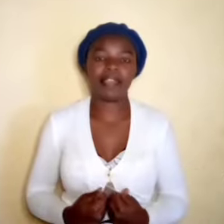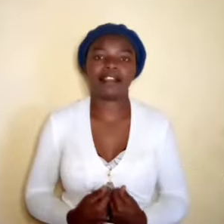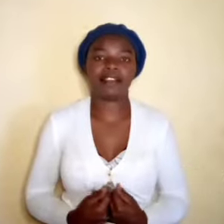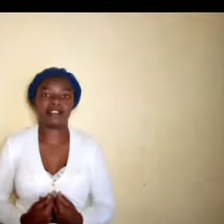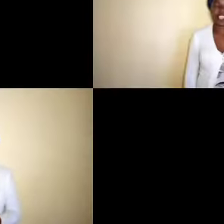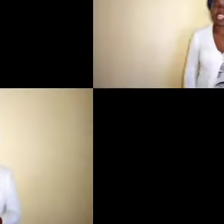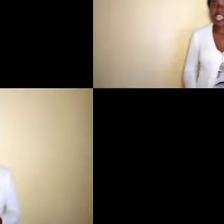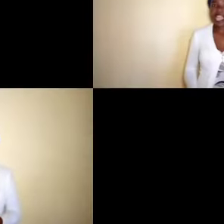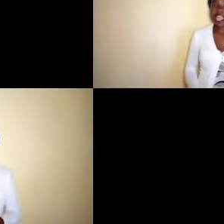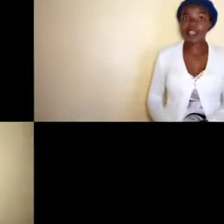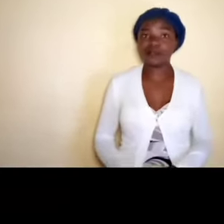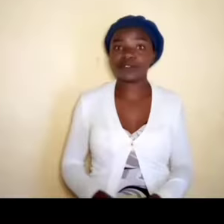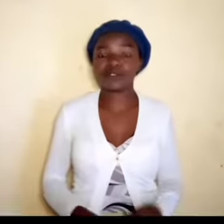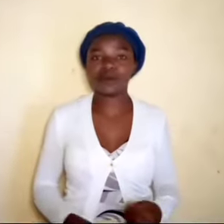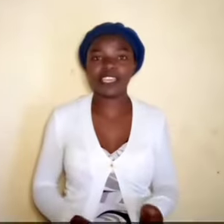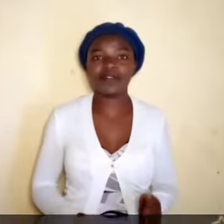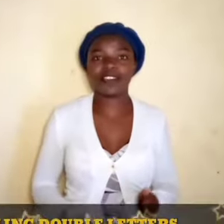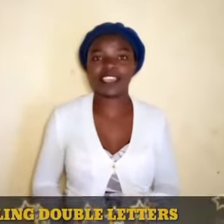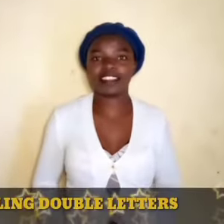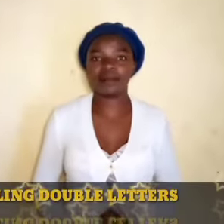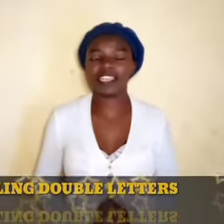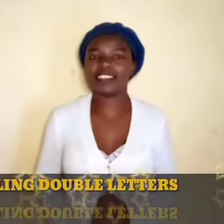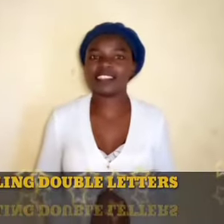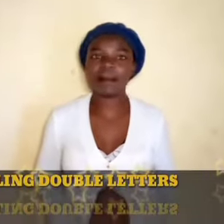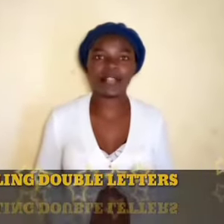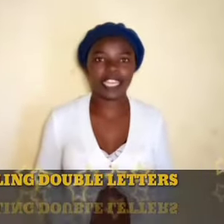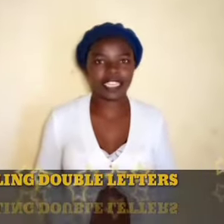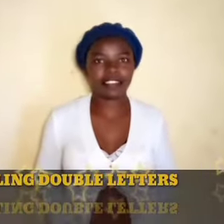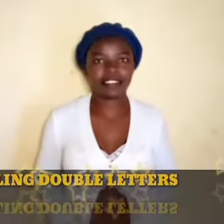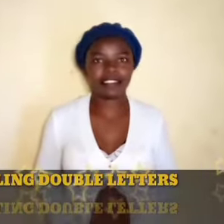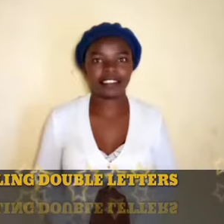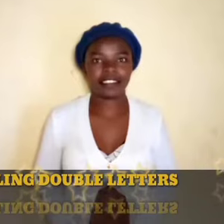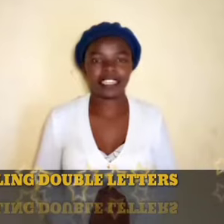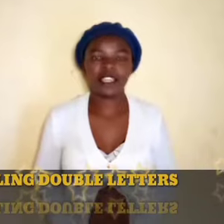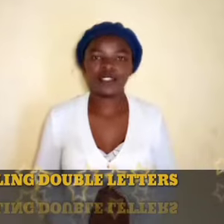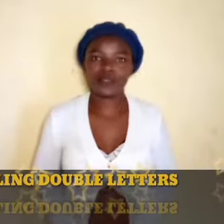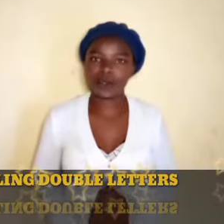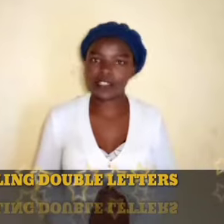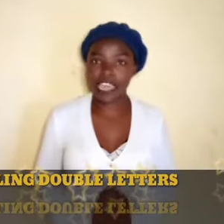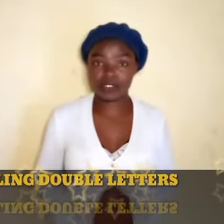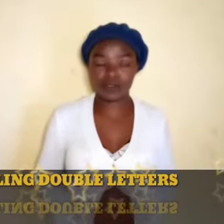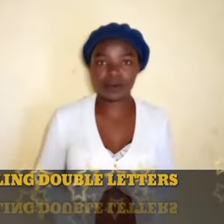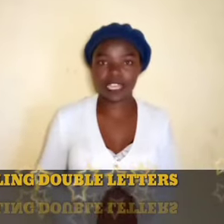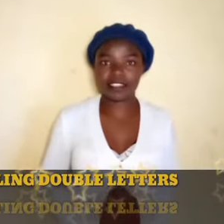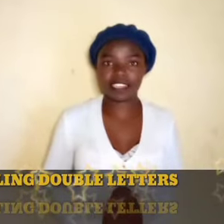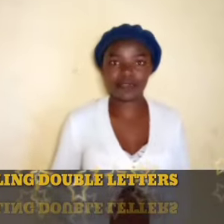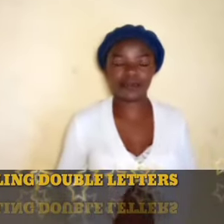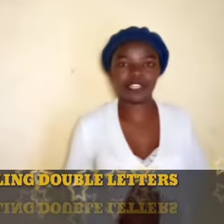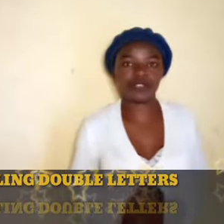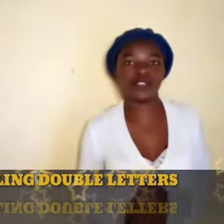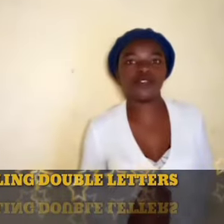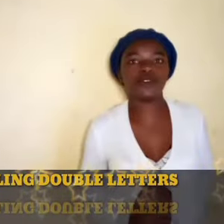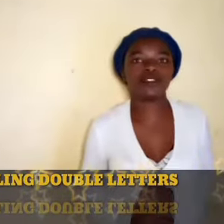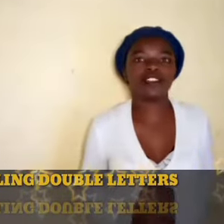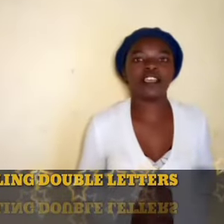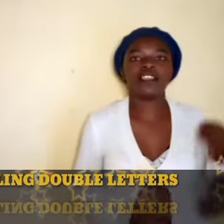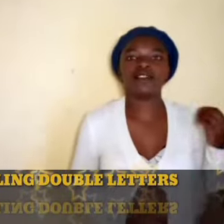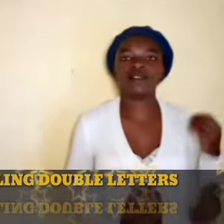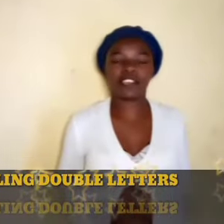Paris. How do we fingerspell double letters? So there are two ways in which we use to